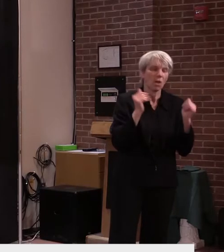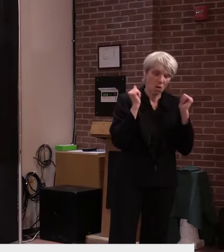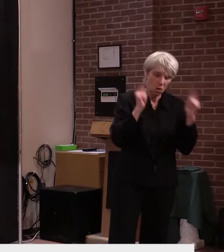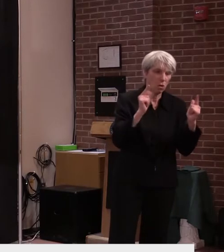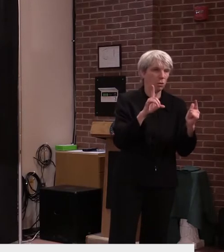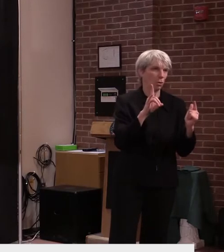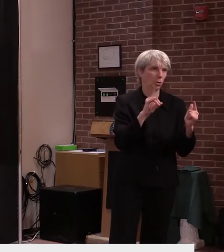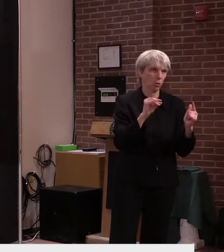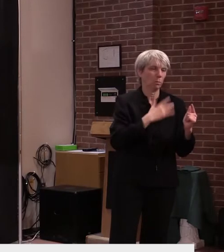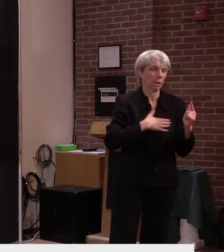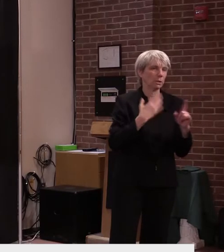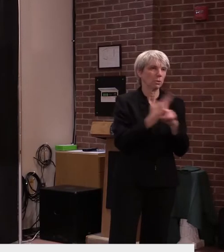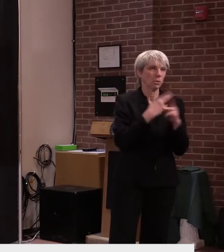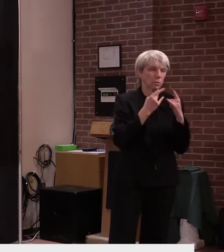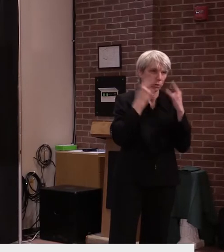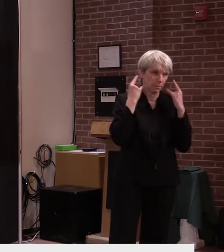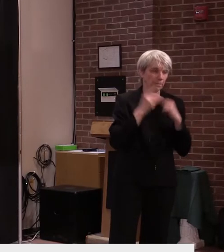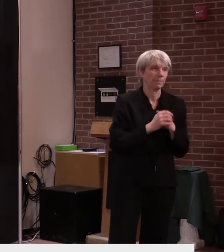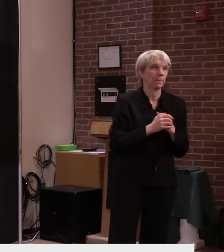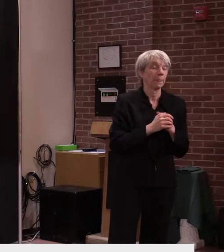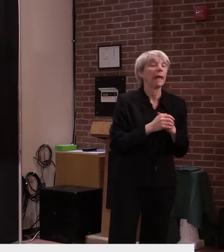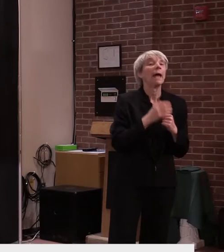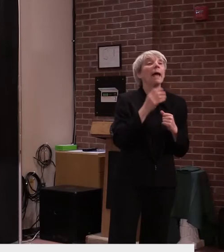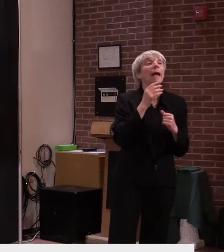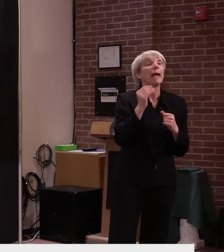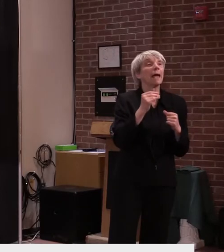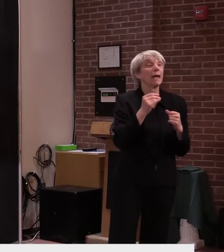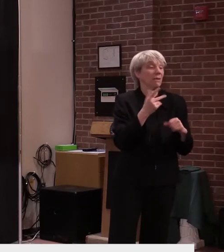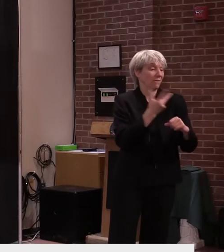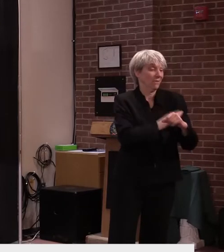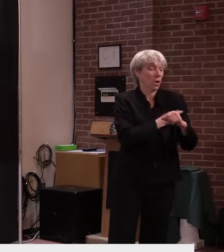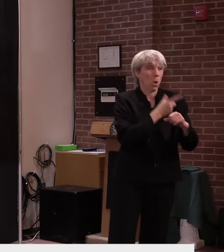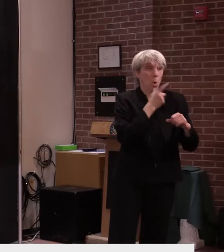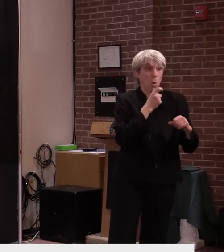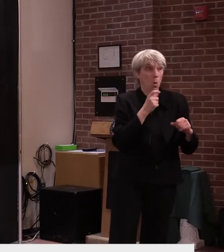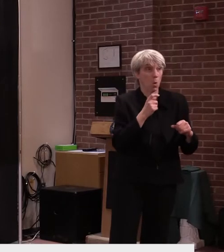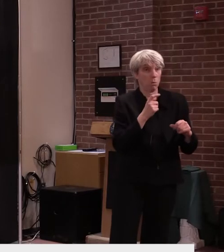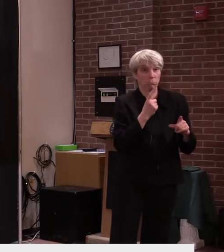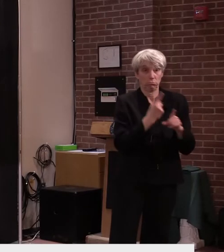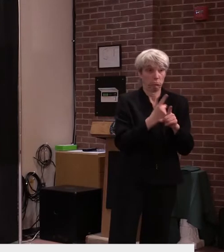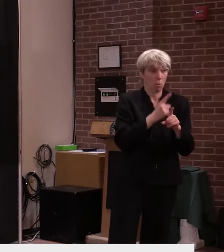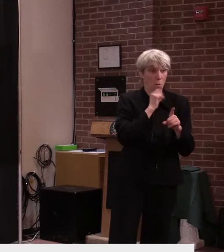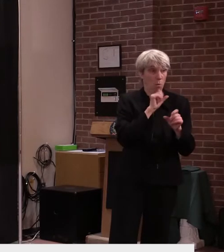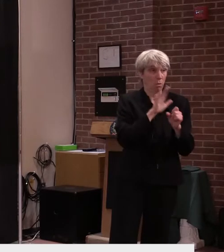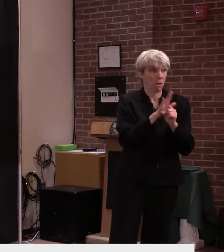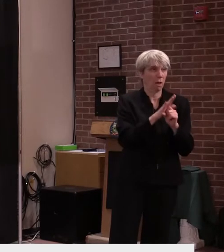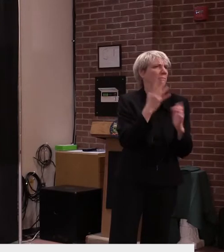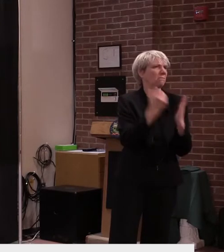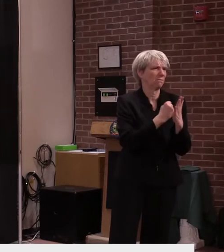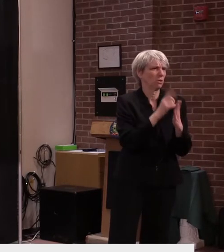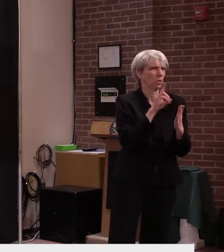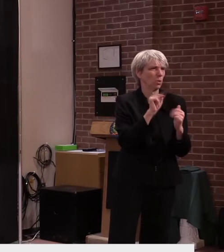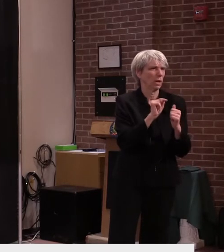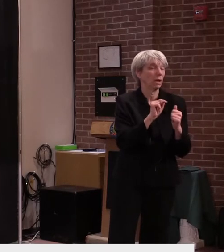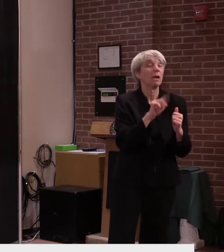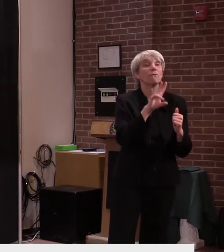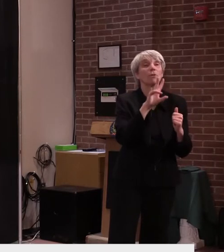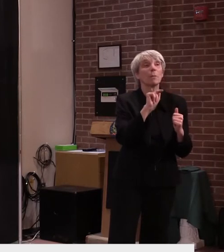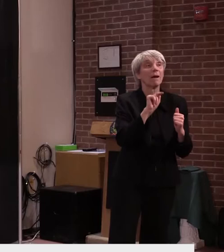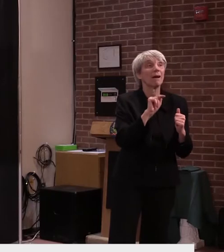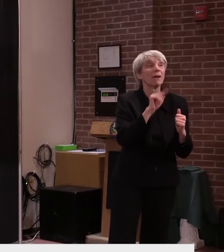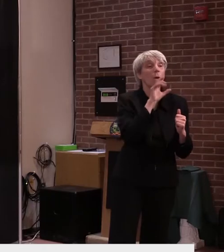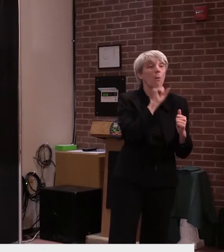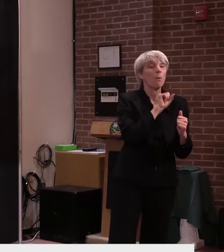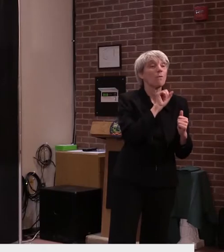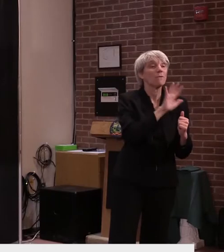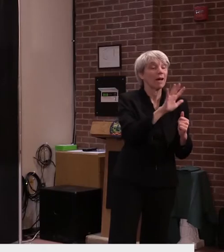strongly encourage all eligible to be vaccinated. Vermont has the highest rate of 5 to 11 year olds vaccinated in the country, and